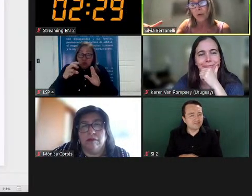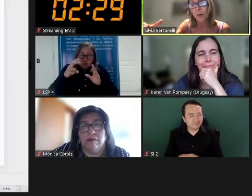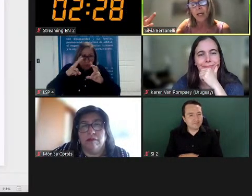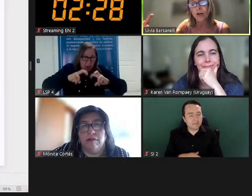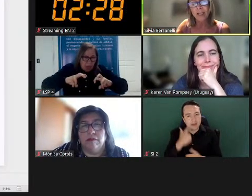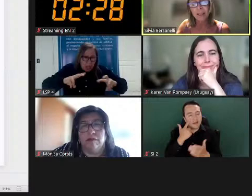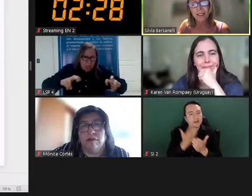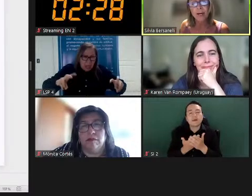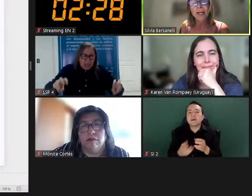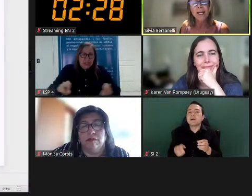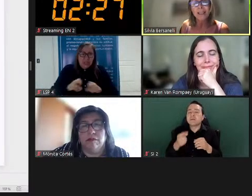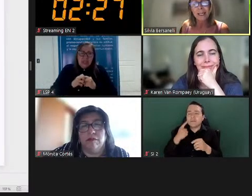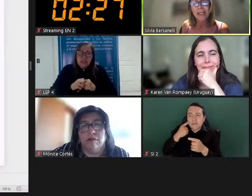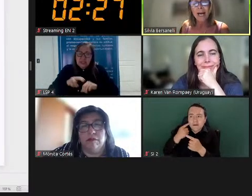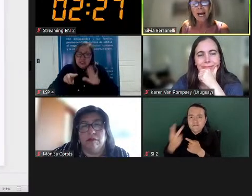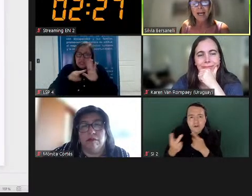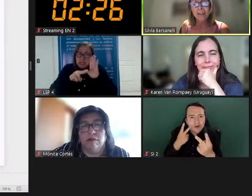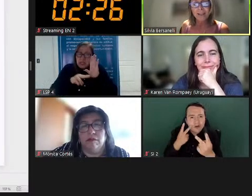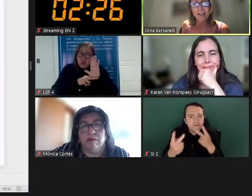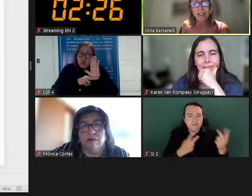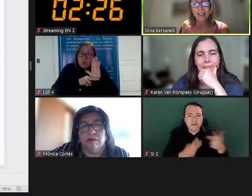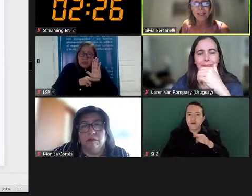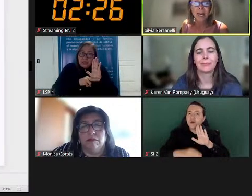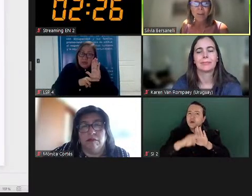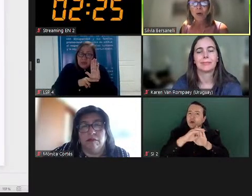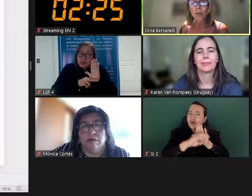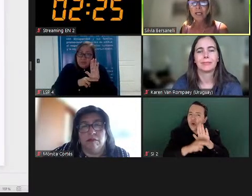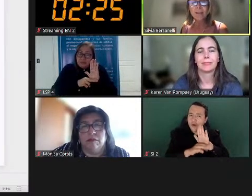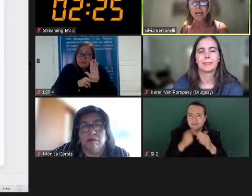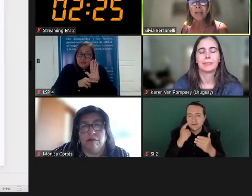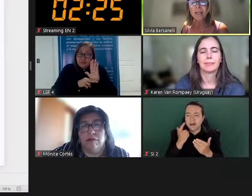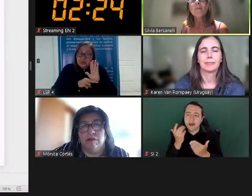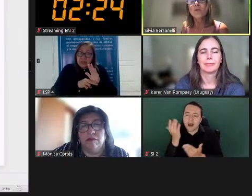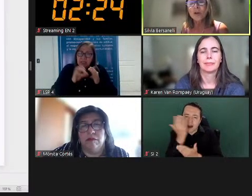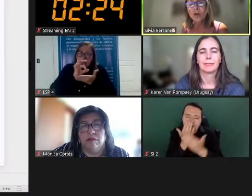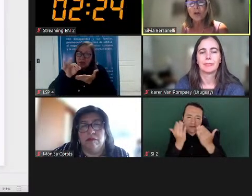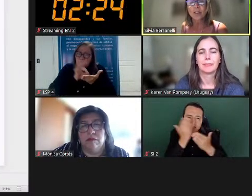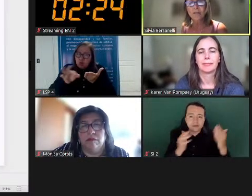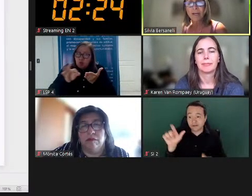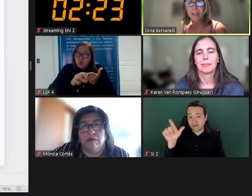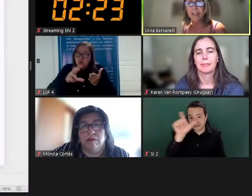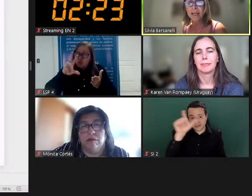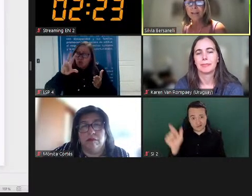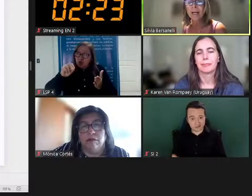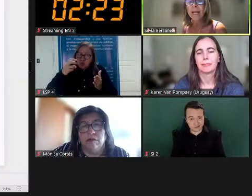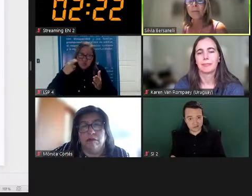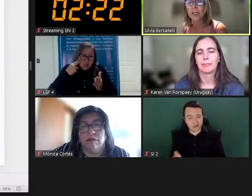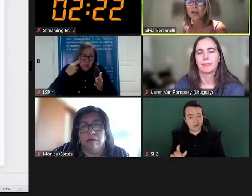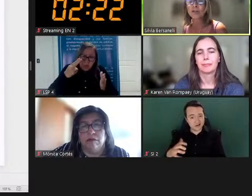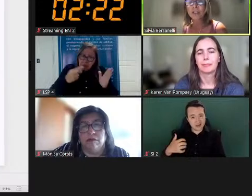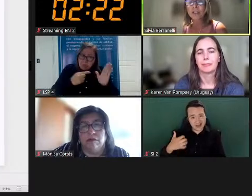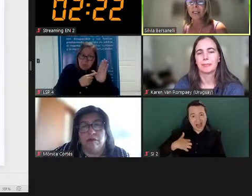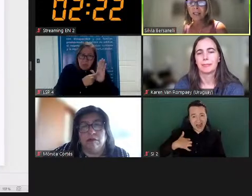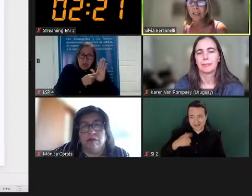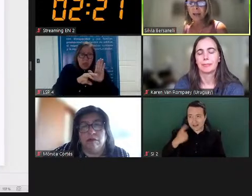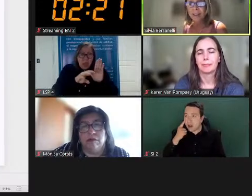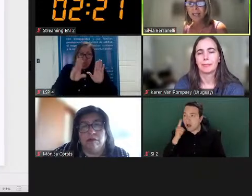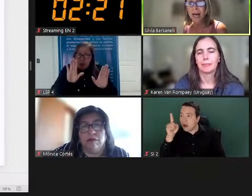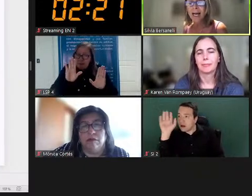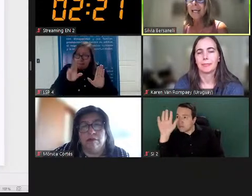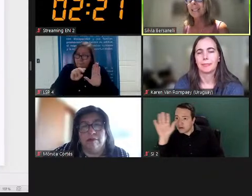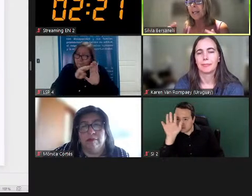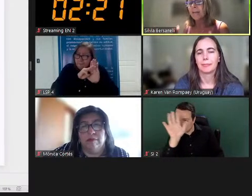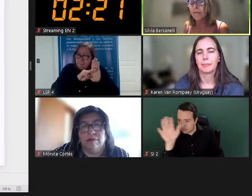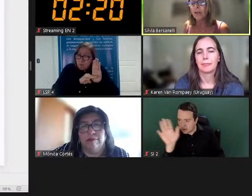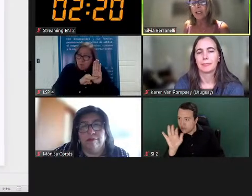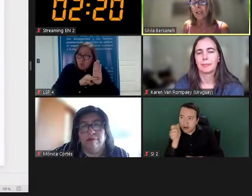whenever you carry out an analysis of the standards of the provinces they do not reflect the